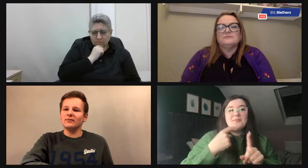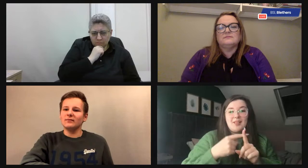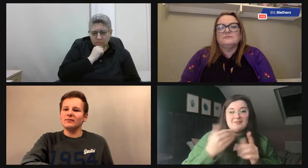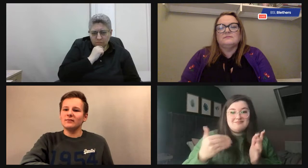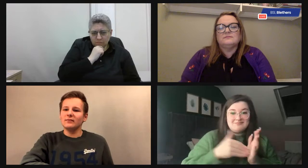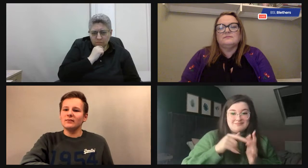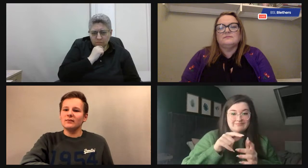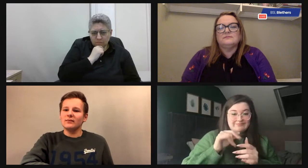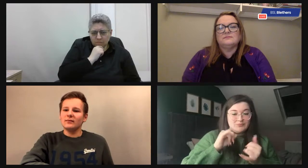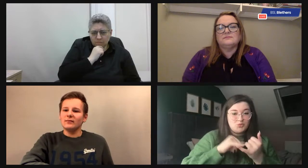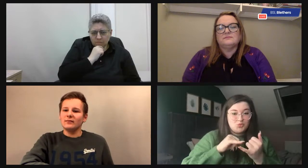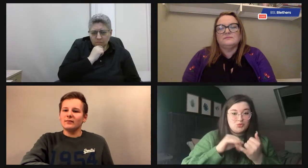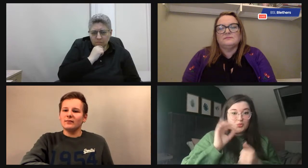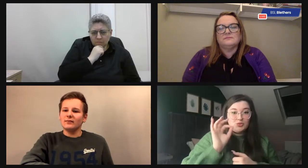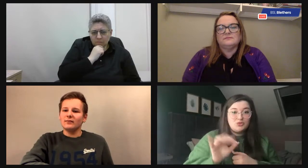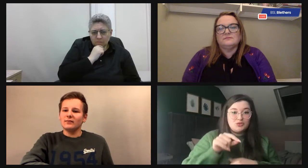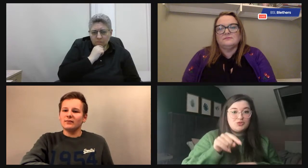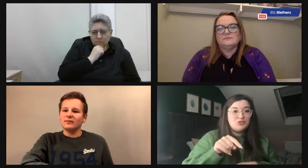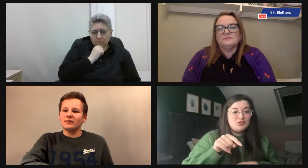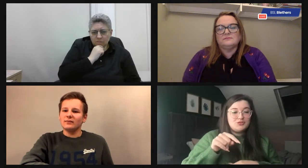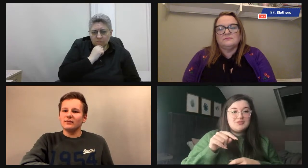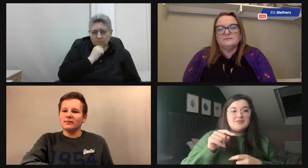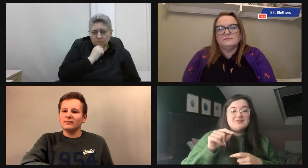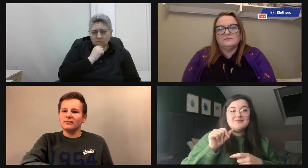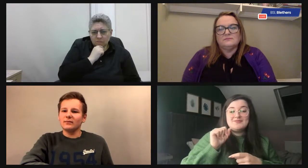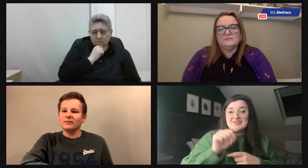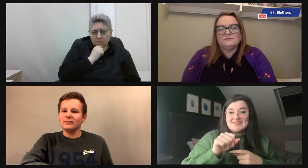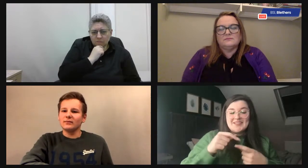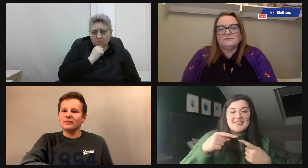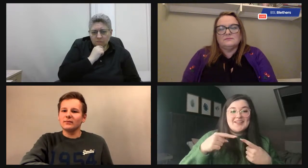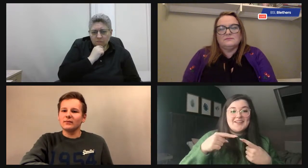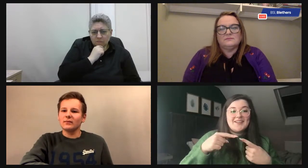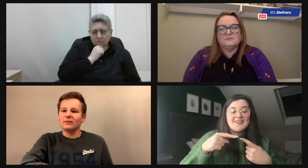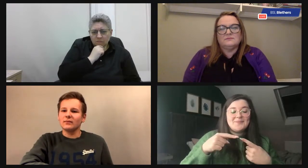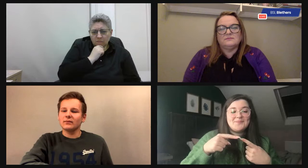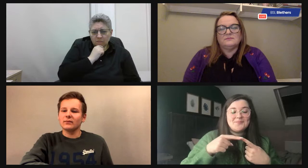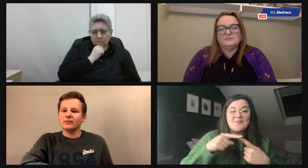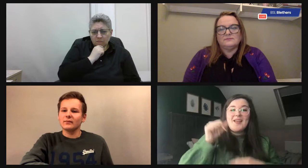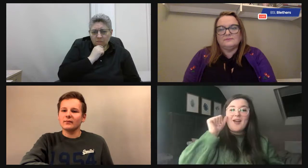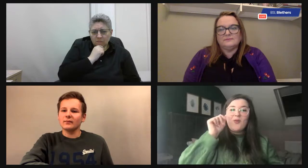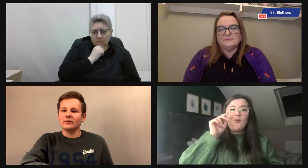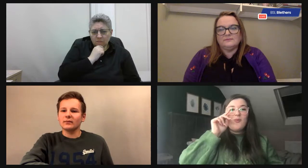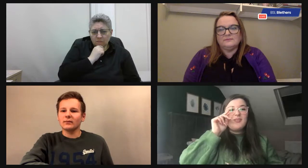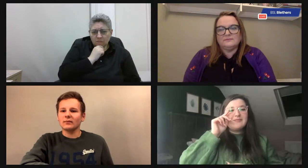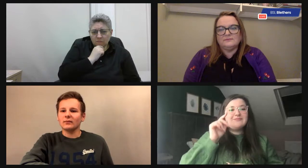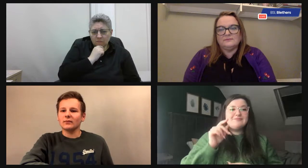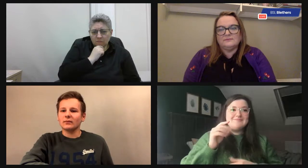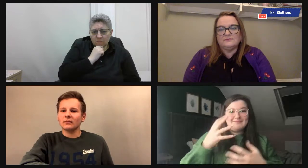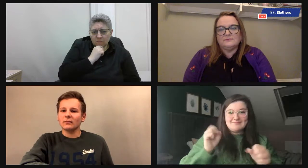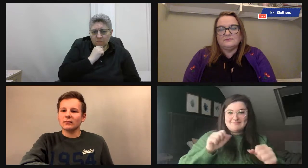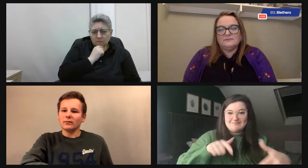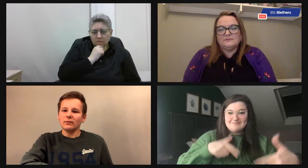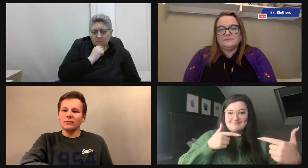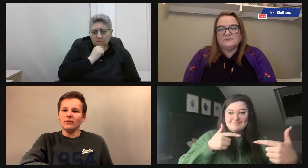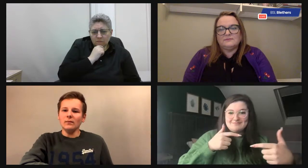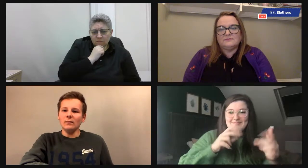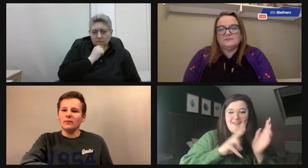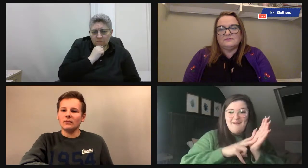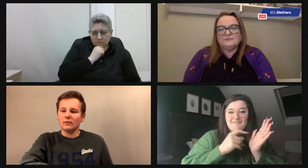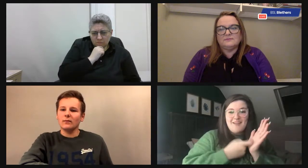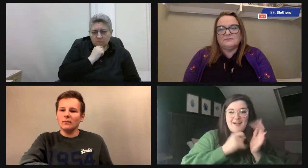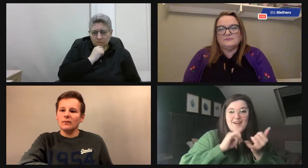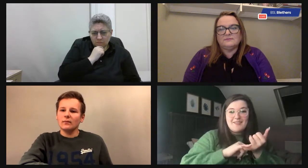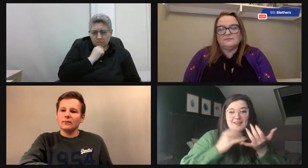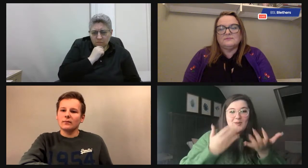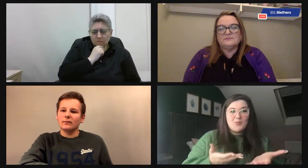you're given to hearing people, all deaf people are looking for is the same and no more. The other thing is